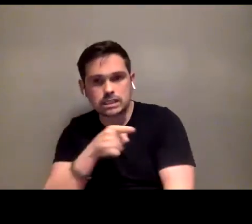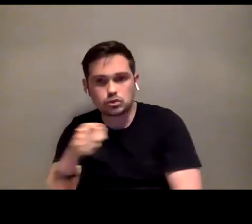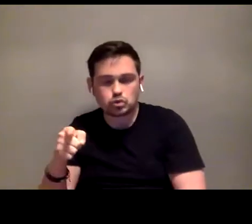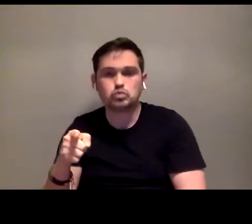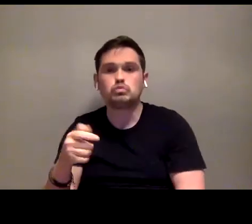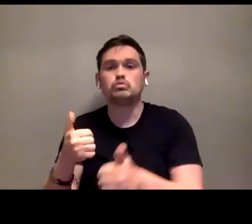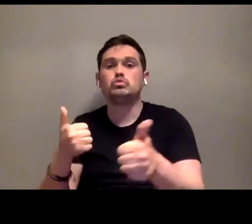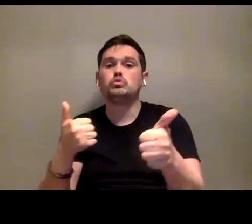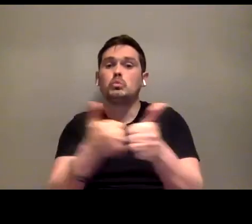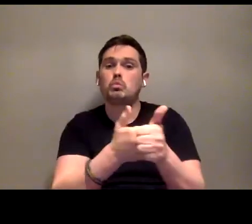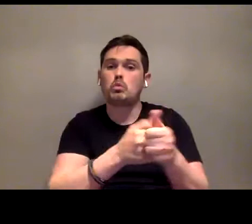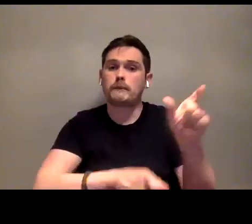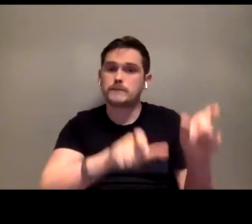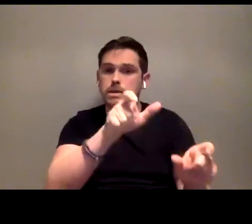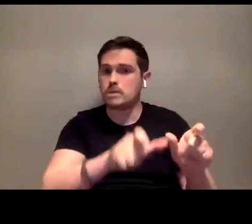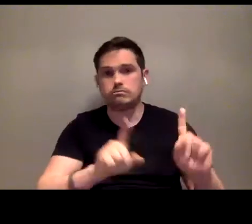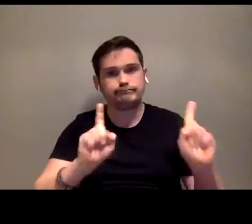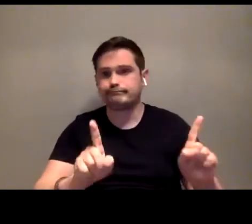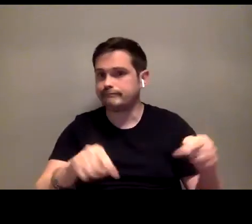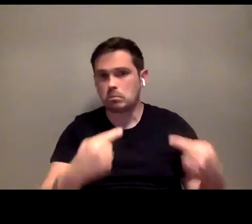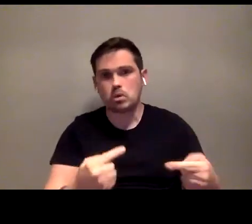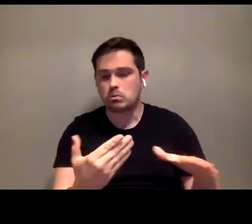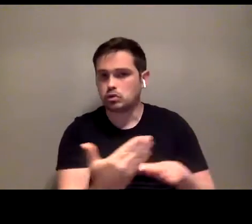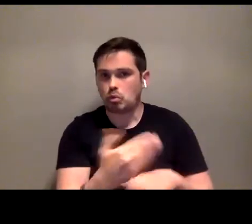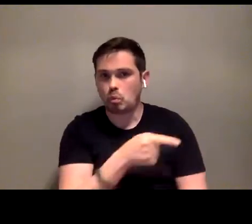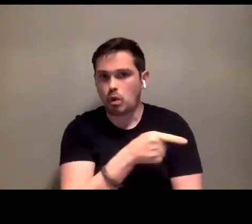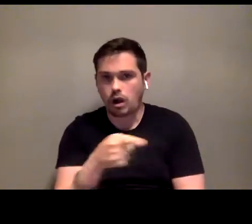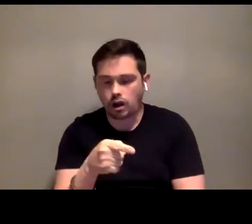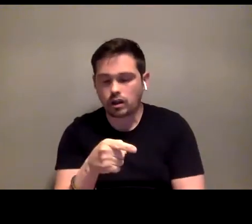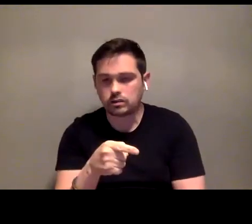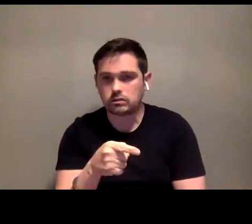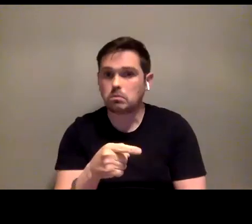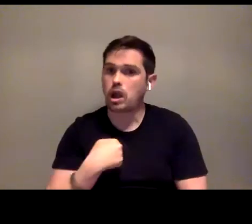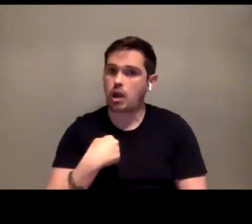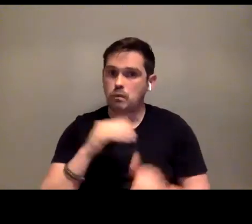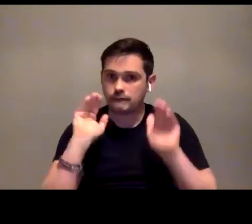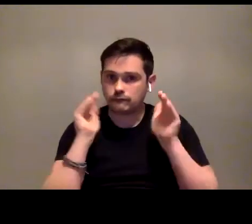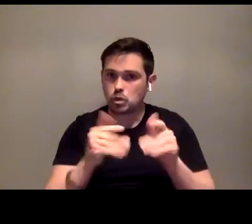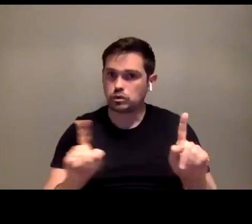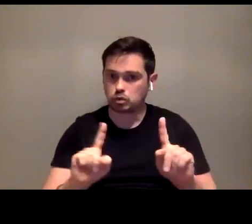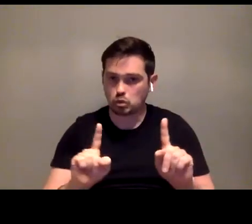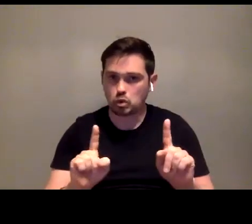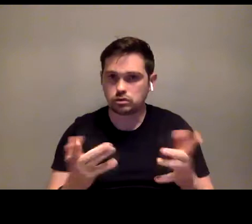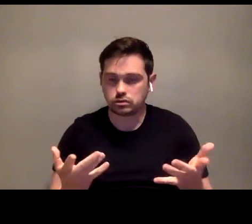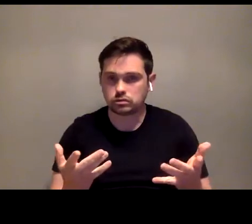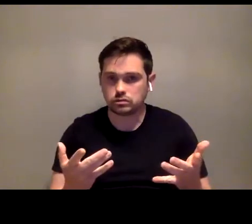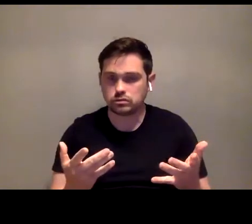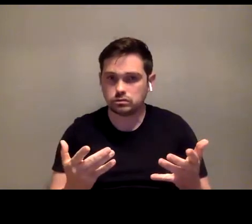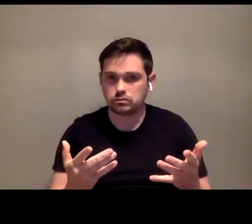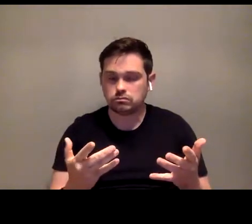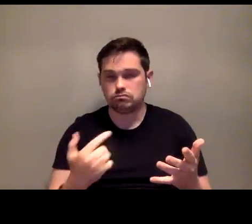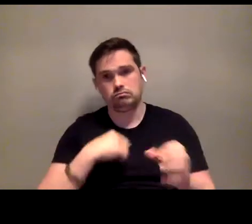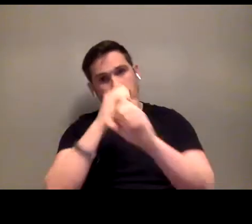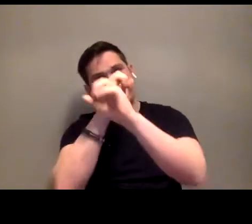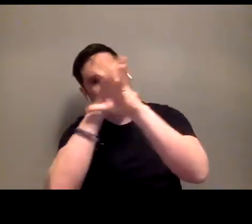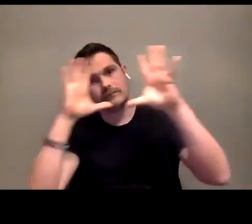who are not able to work. But I think that our focus at the moment is on, kind of expanding the vision of what a good green